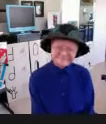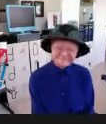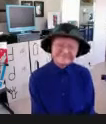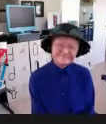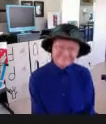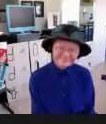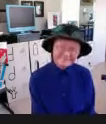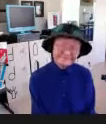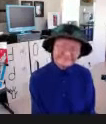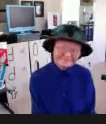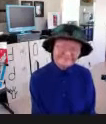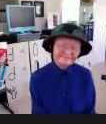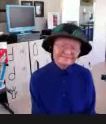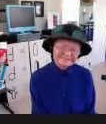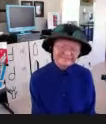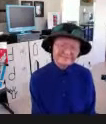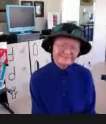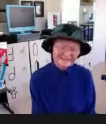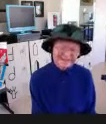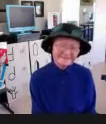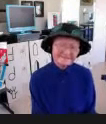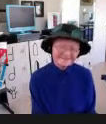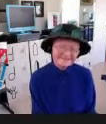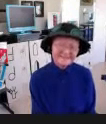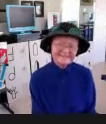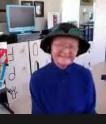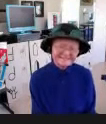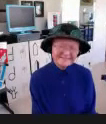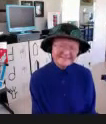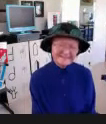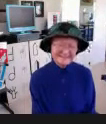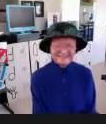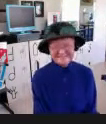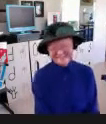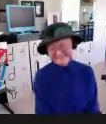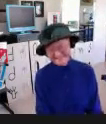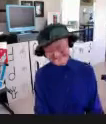Okay, this is 24, folks. Wait a minute. What did he say?